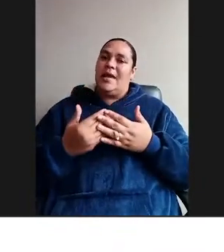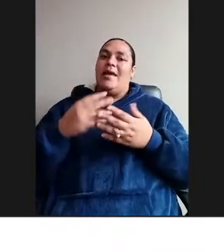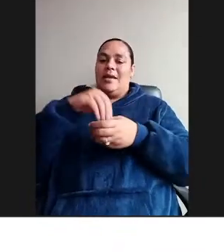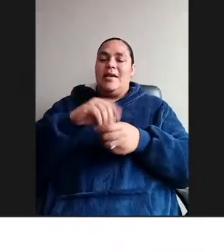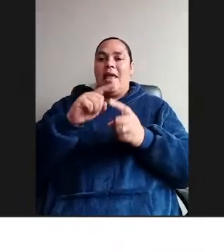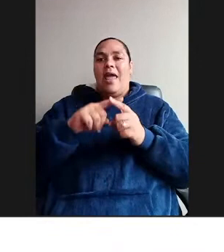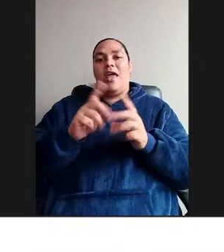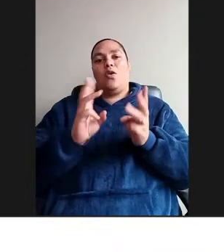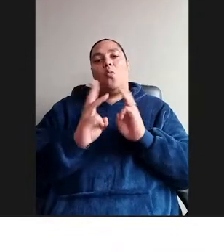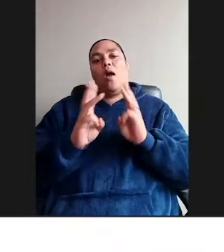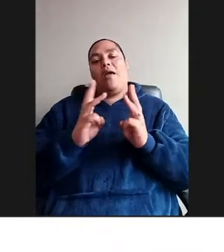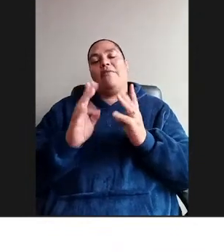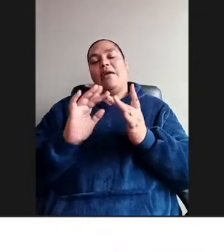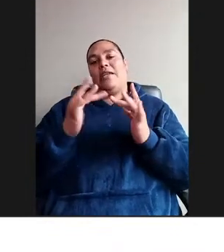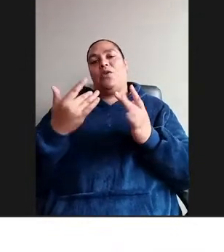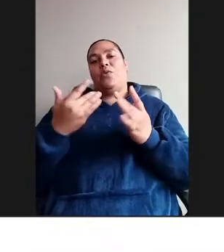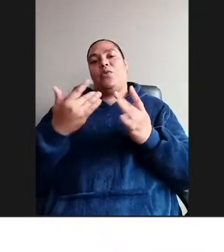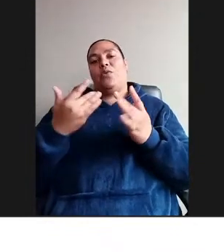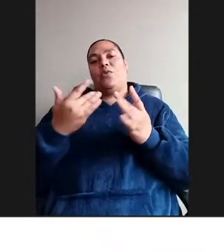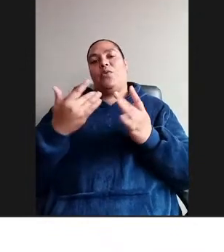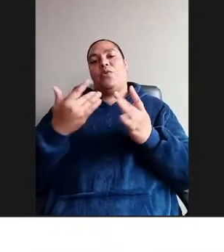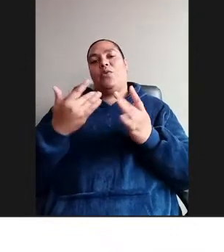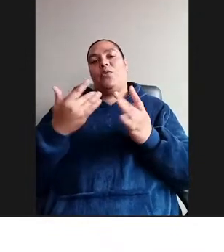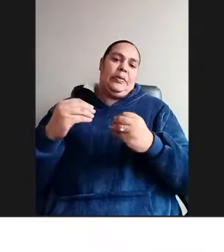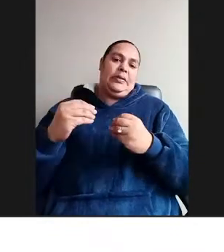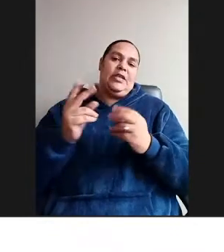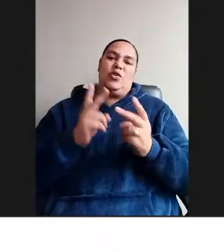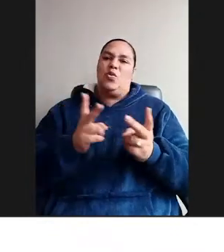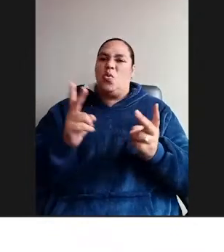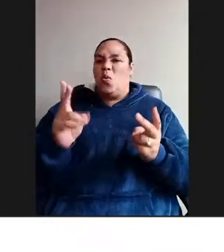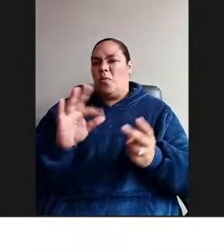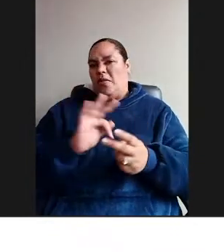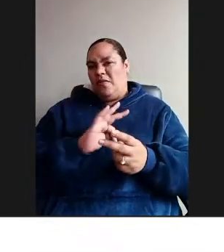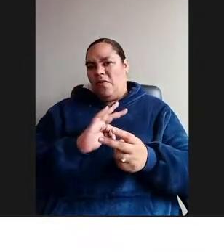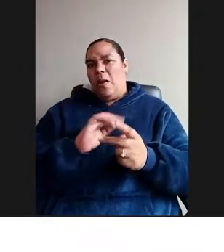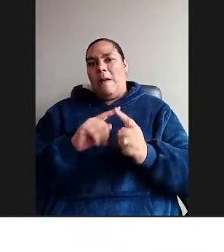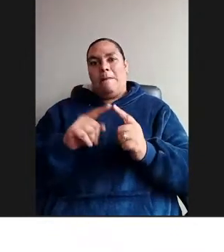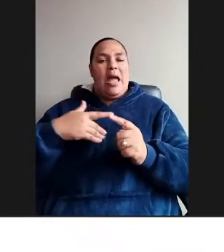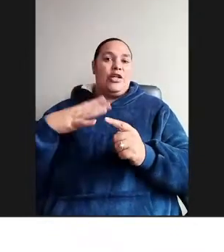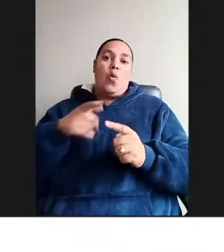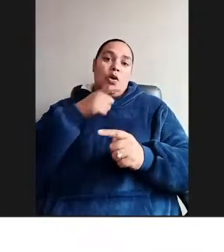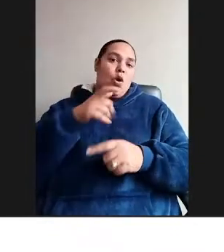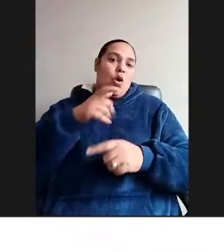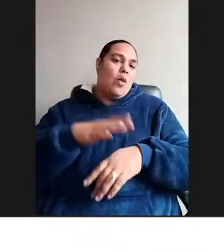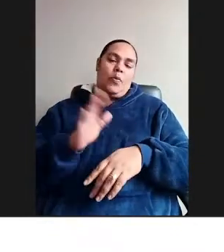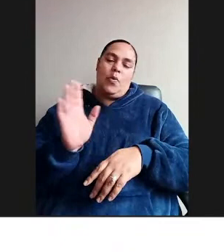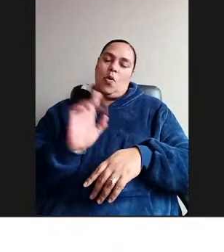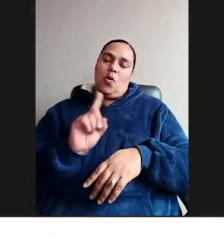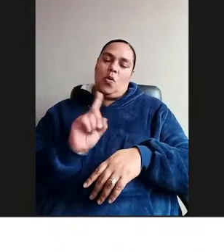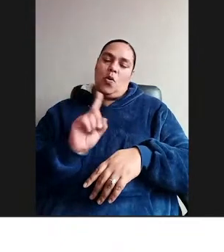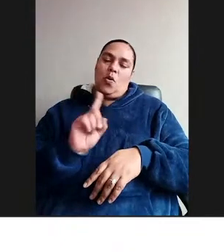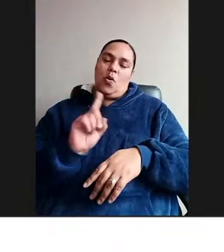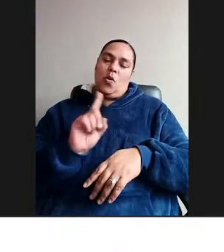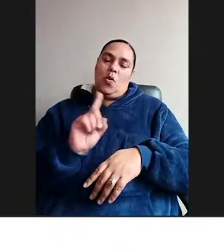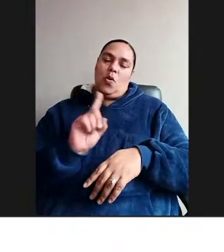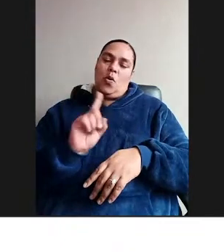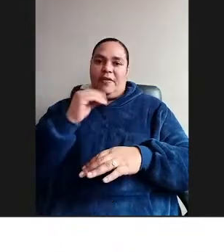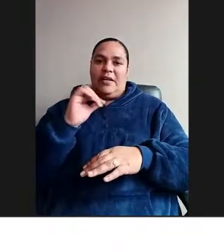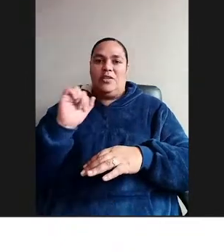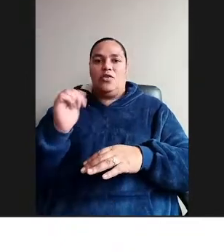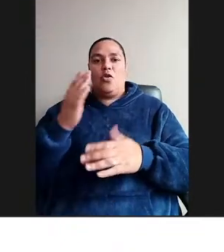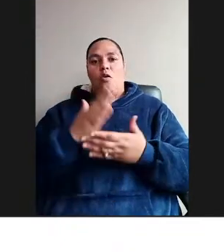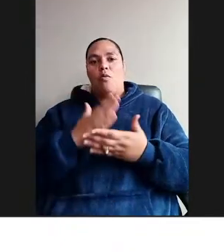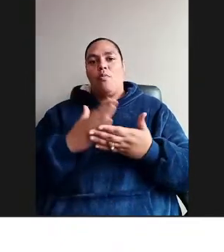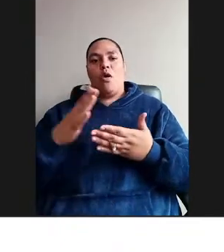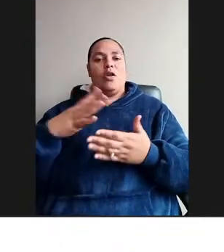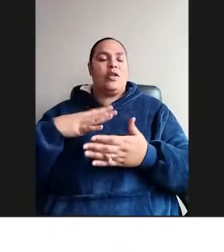network and continue business as usual. I don't want to comment on the public-facing part of it, as